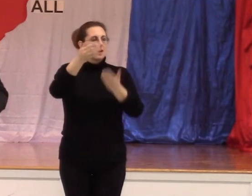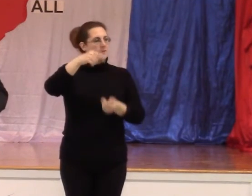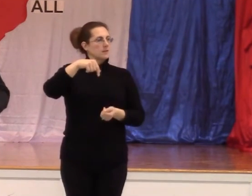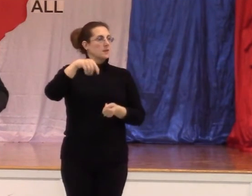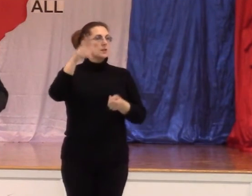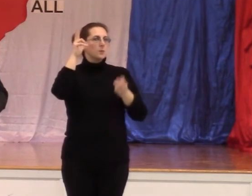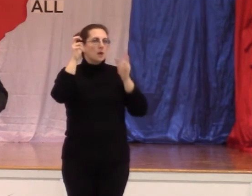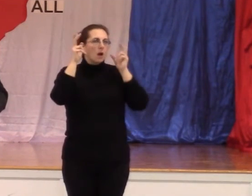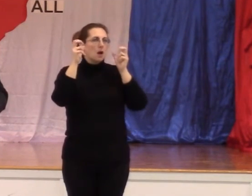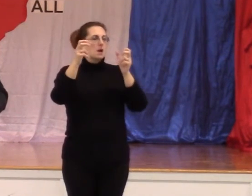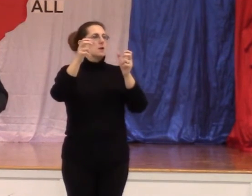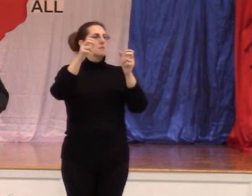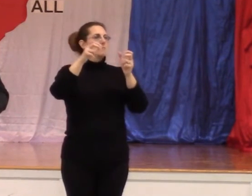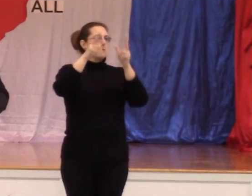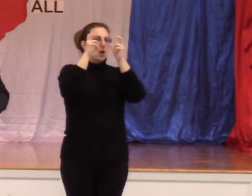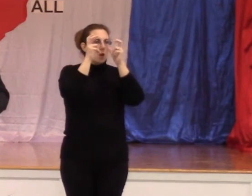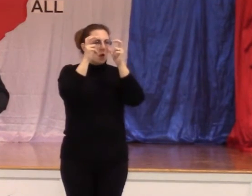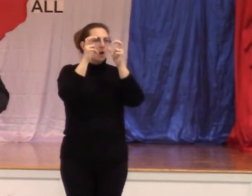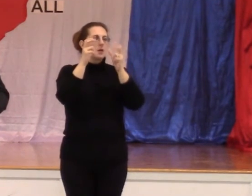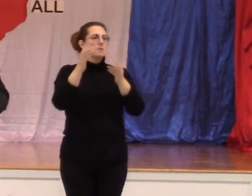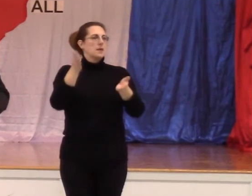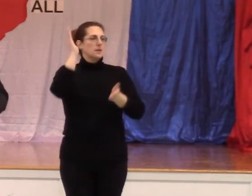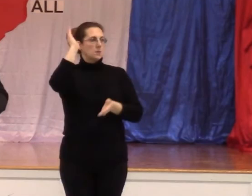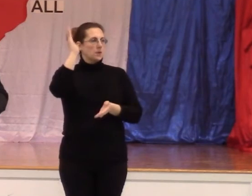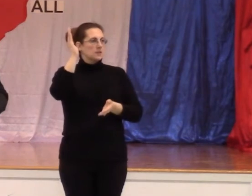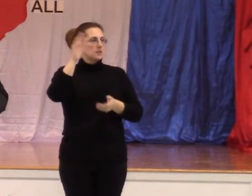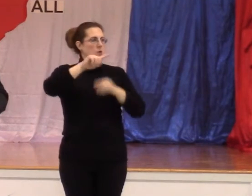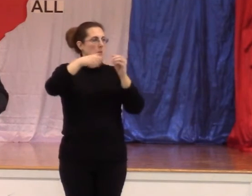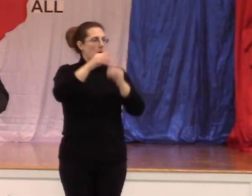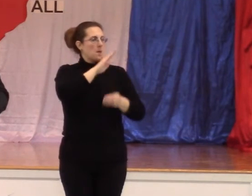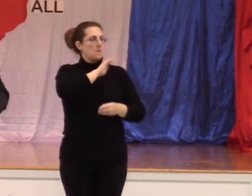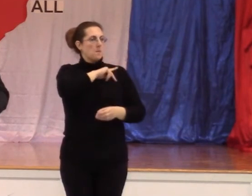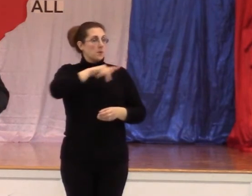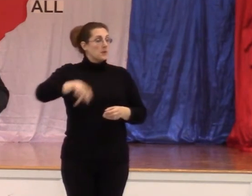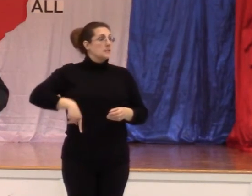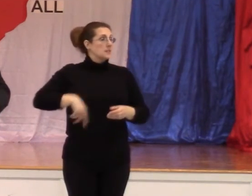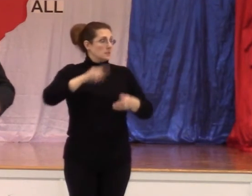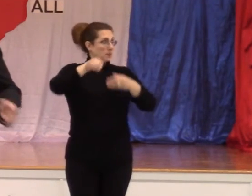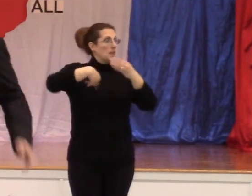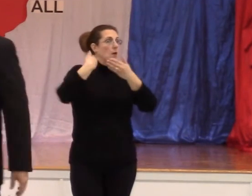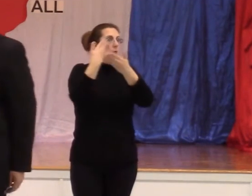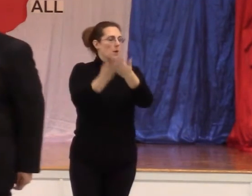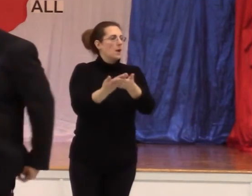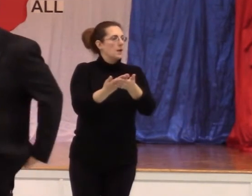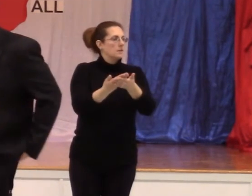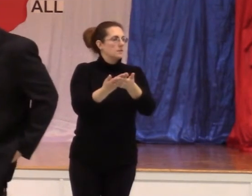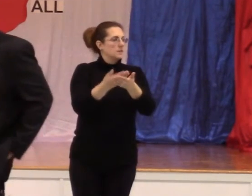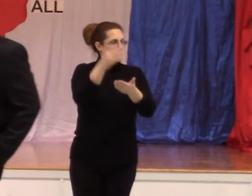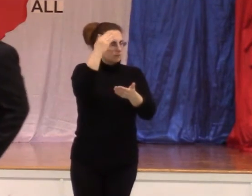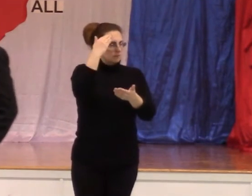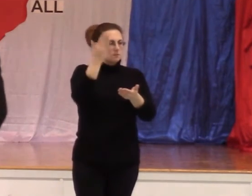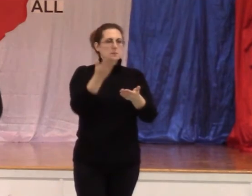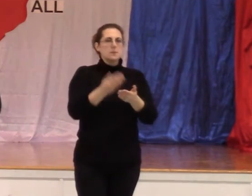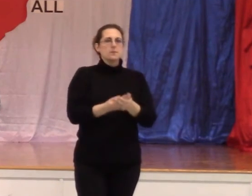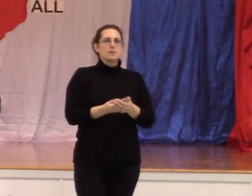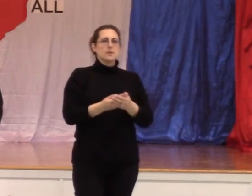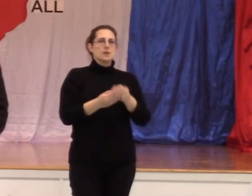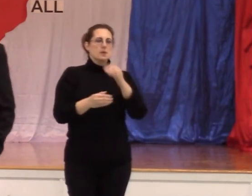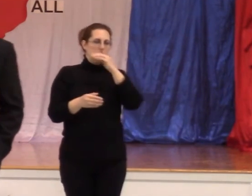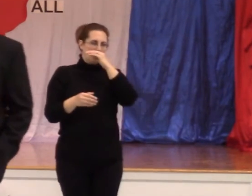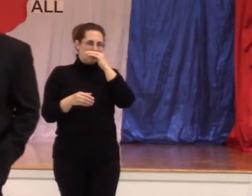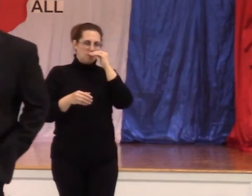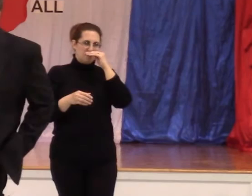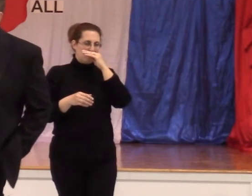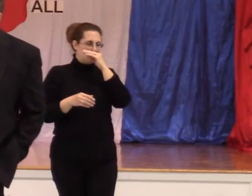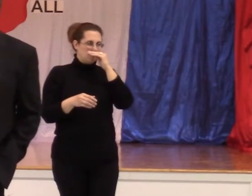of the Augsburg Confession by princes. All right, so the Peasant Revolt is put down severely by the German